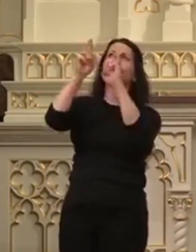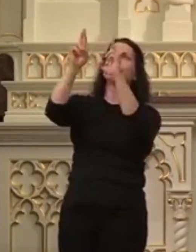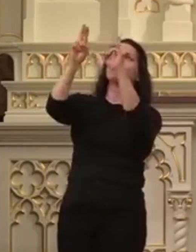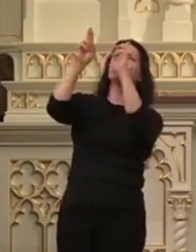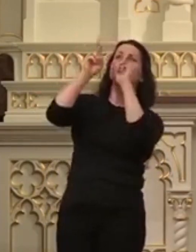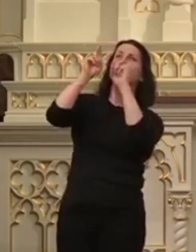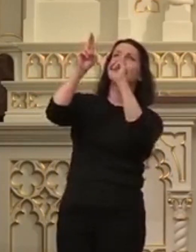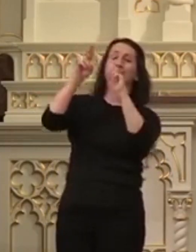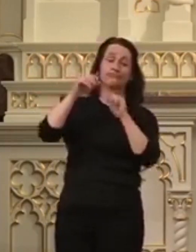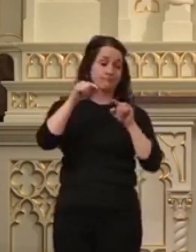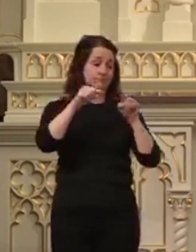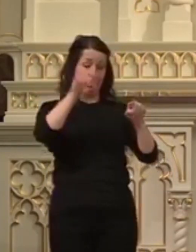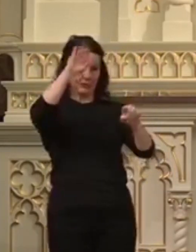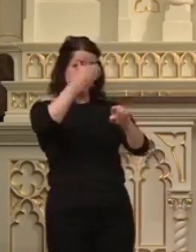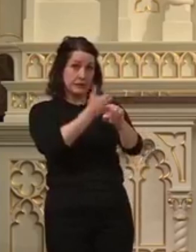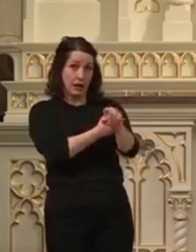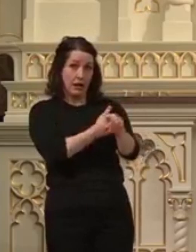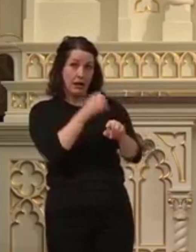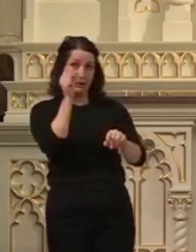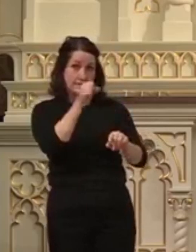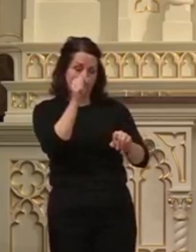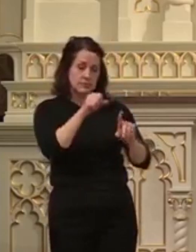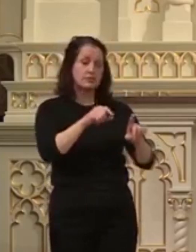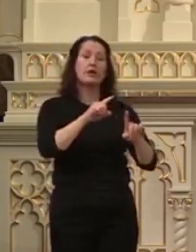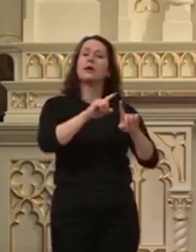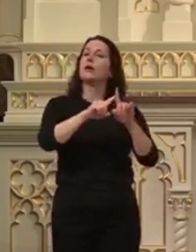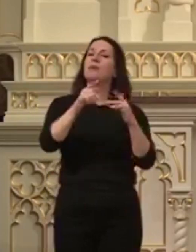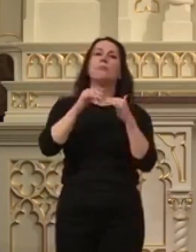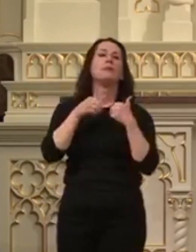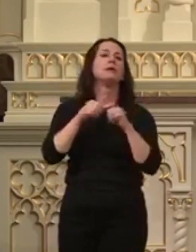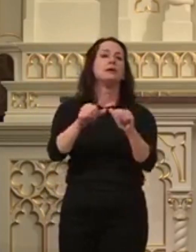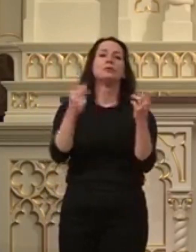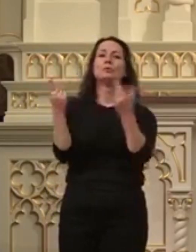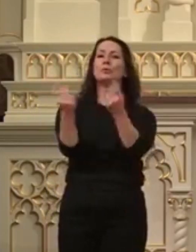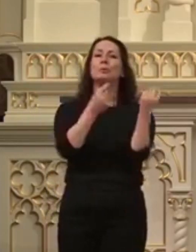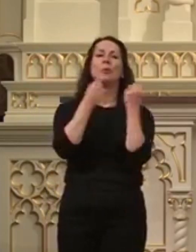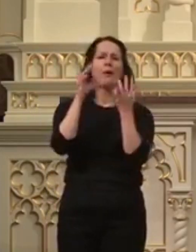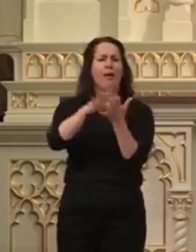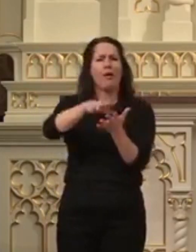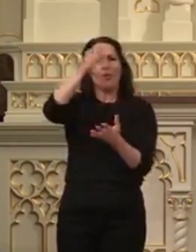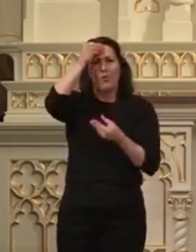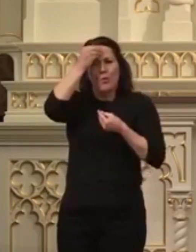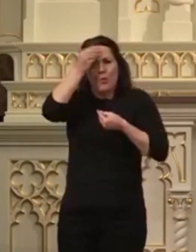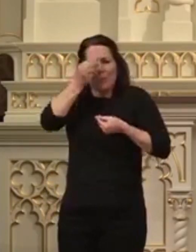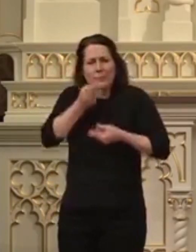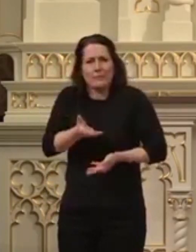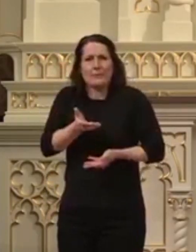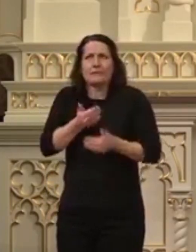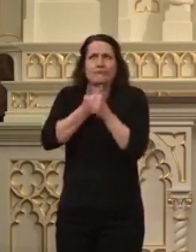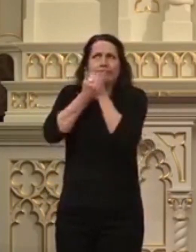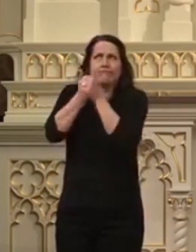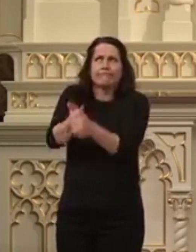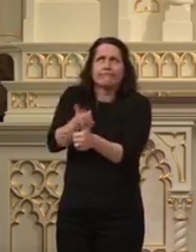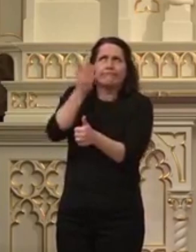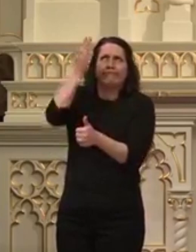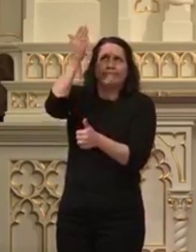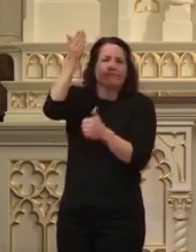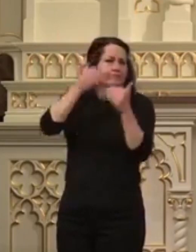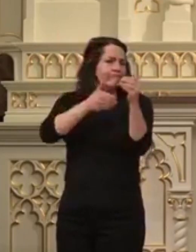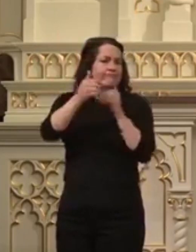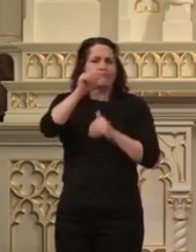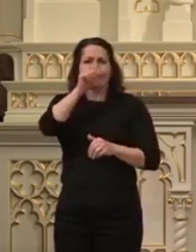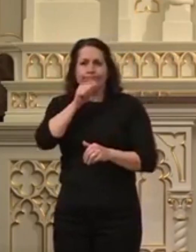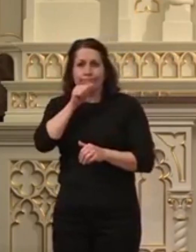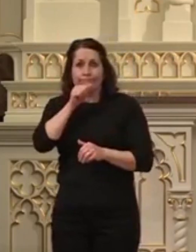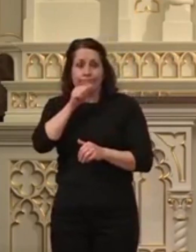Son though he was, he learned obedience from what he suffered. And when he was